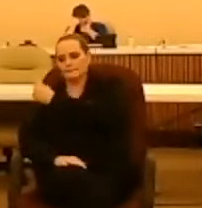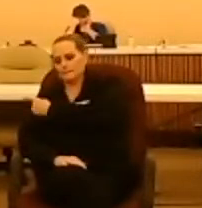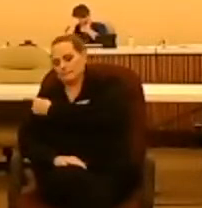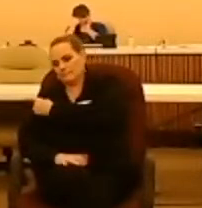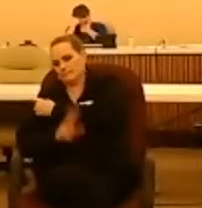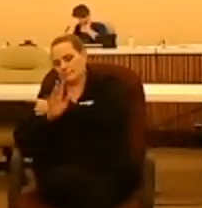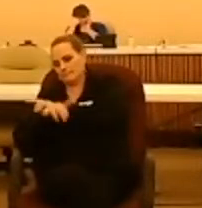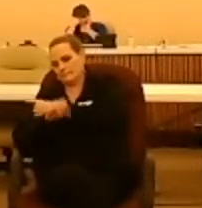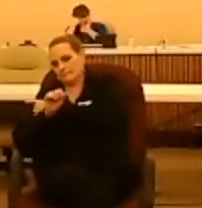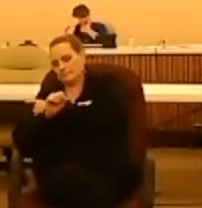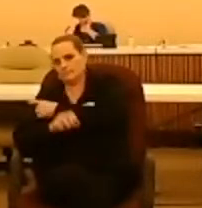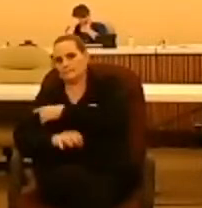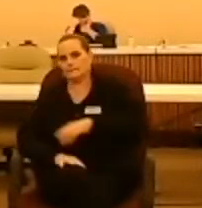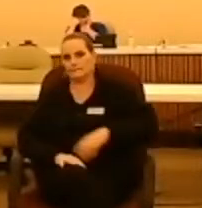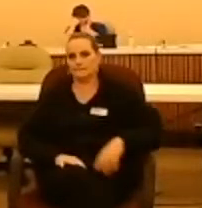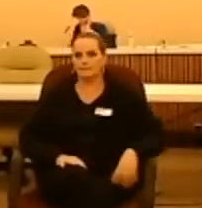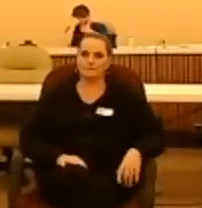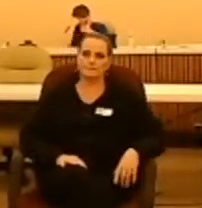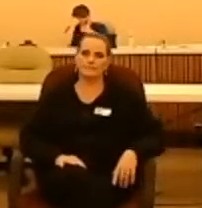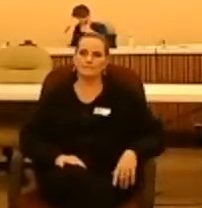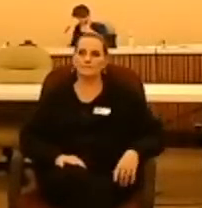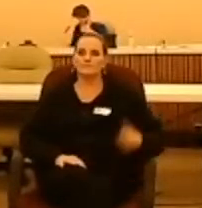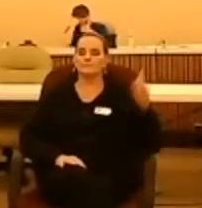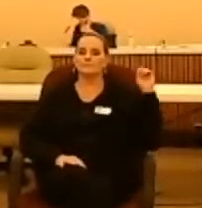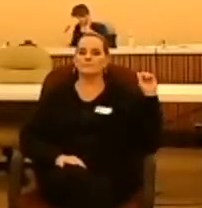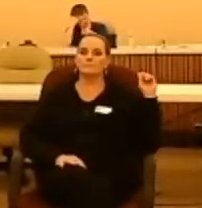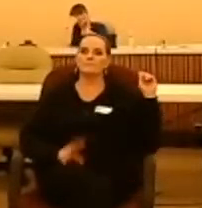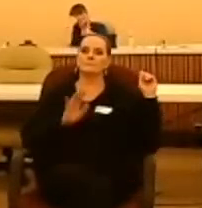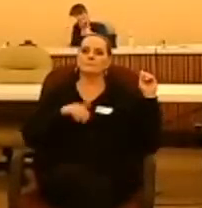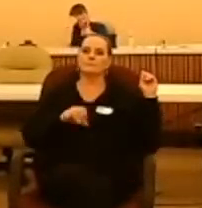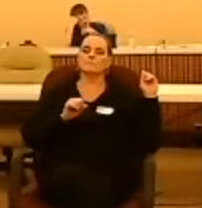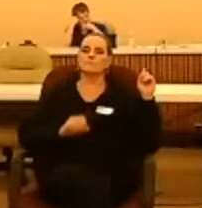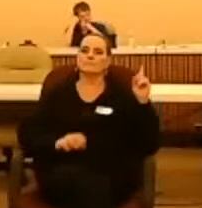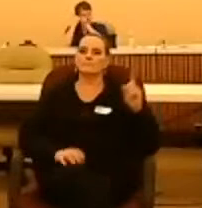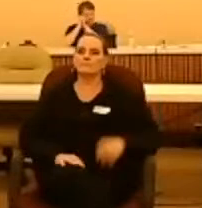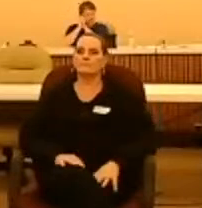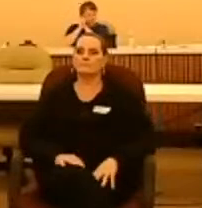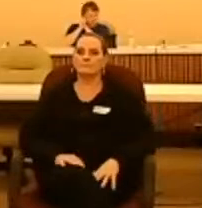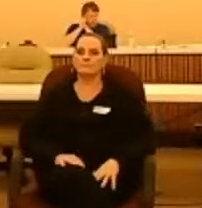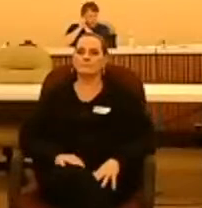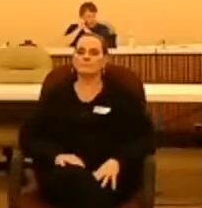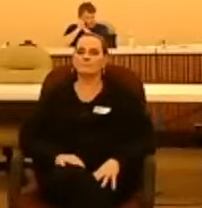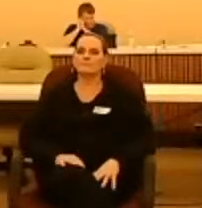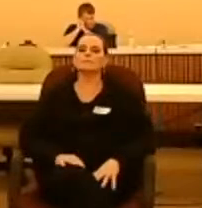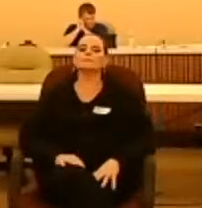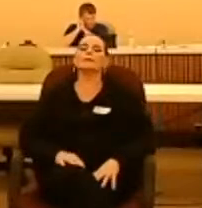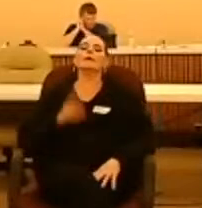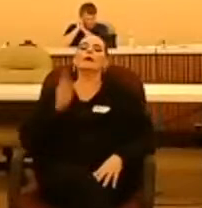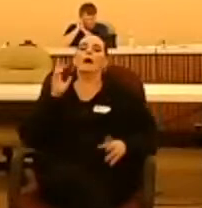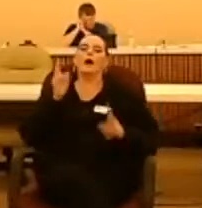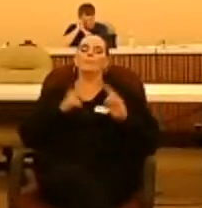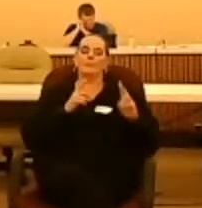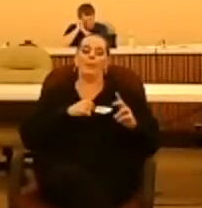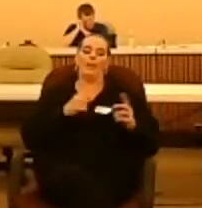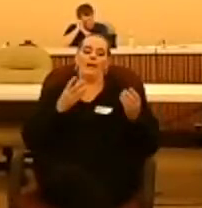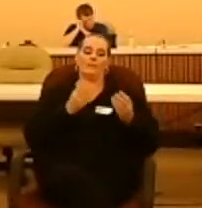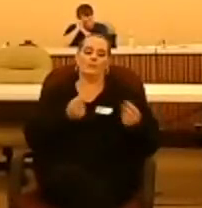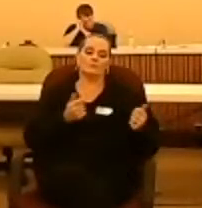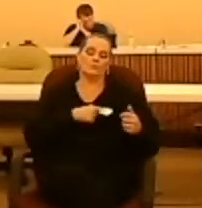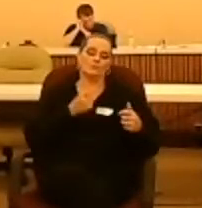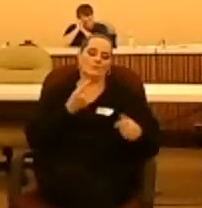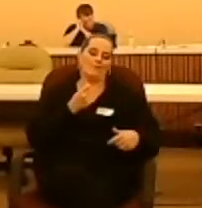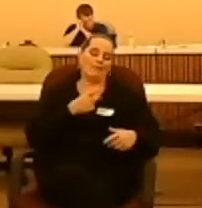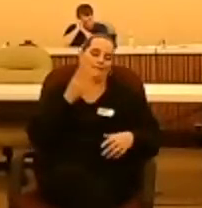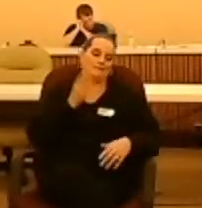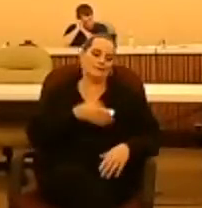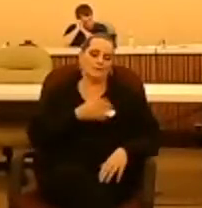Councilmember Bolsner? Aye. Supervisor Schultz? Aye. Fellow board members, I have Resolution 11-146,